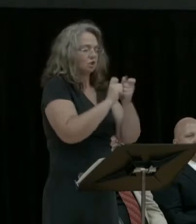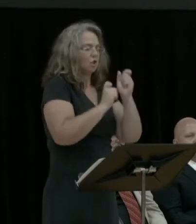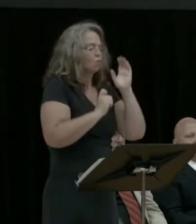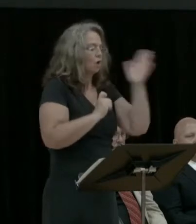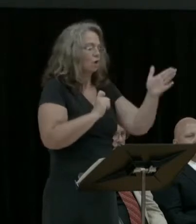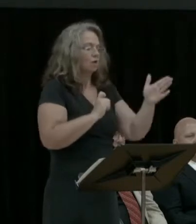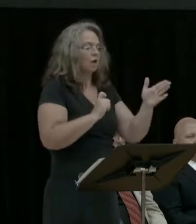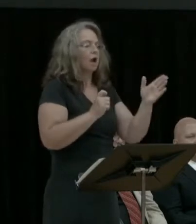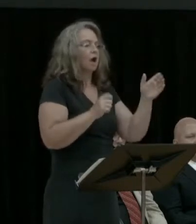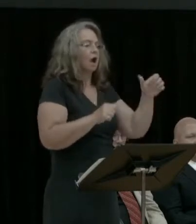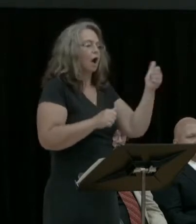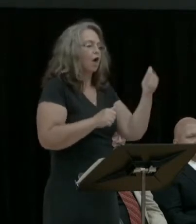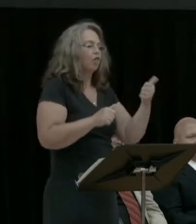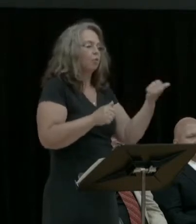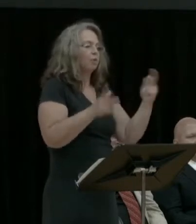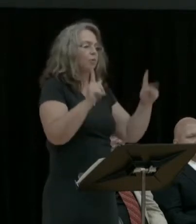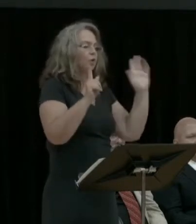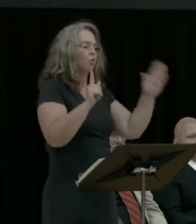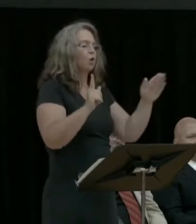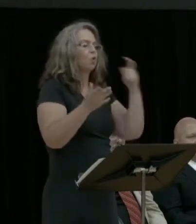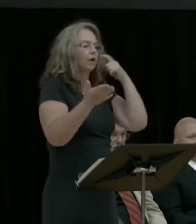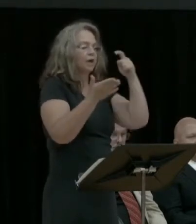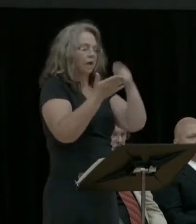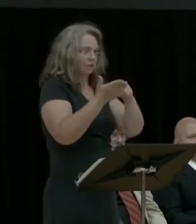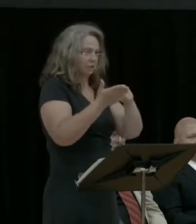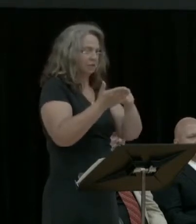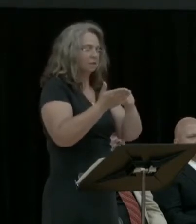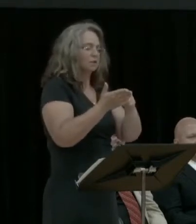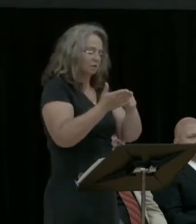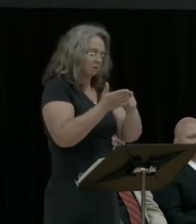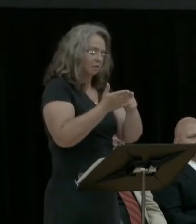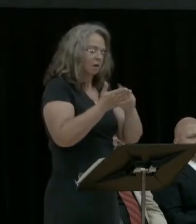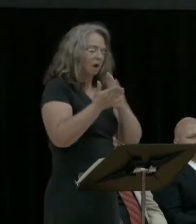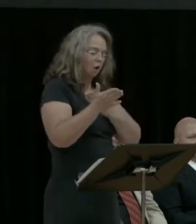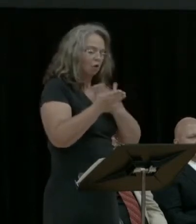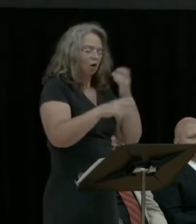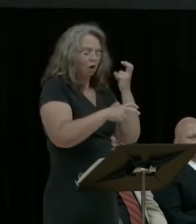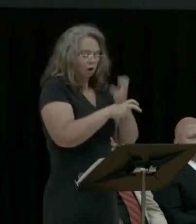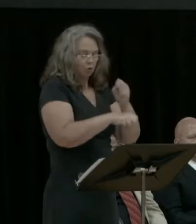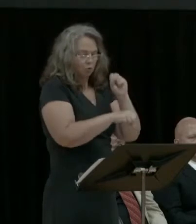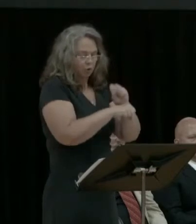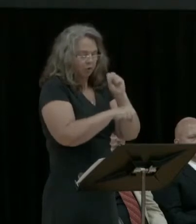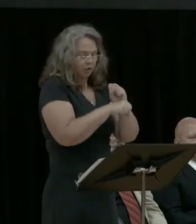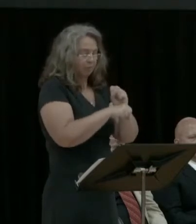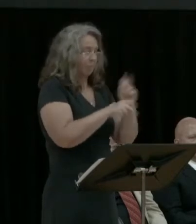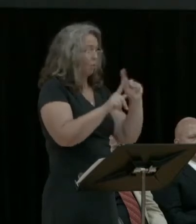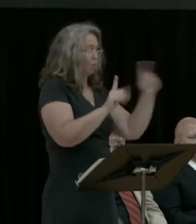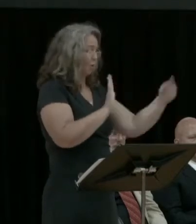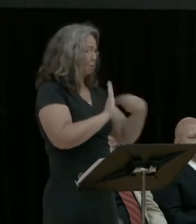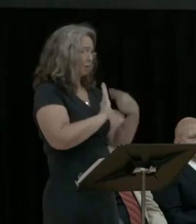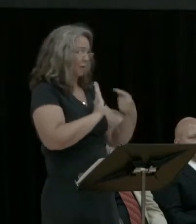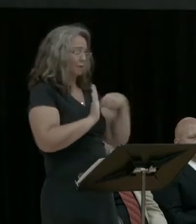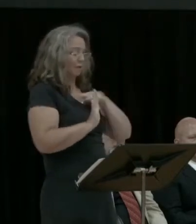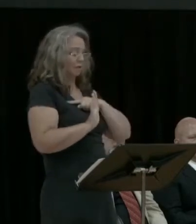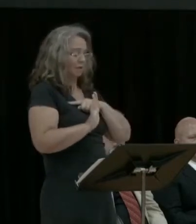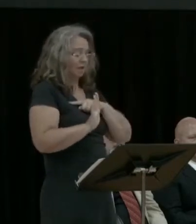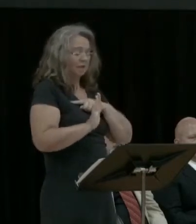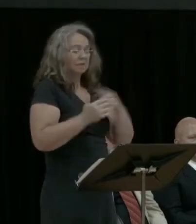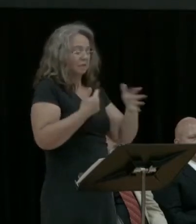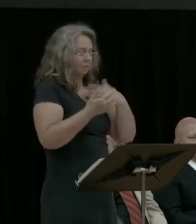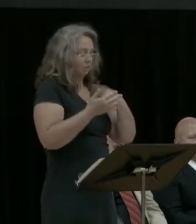to recognize the power we wield. And although we might be criticized, we still find a way to make our mark